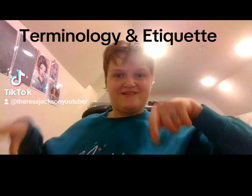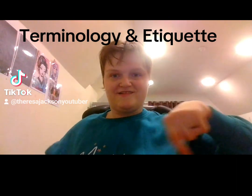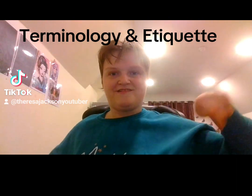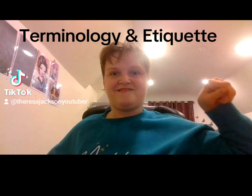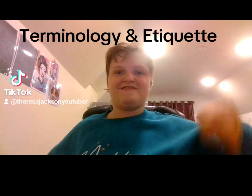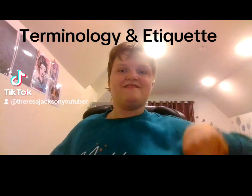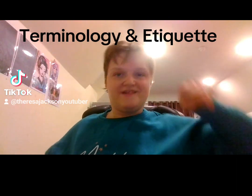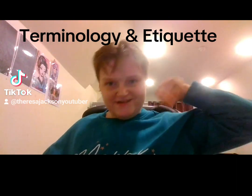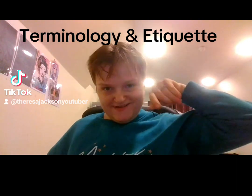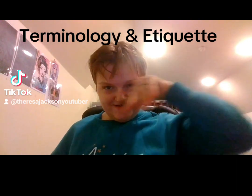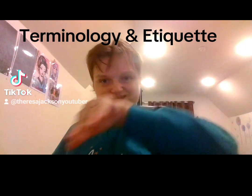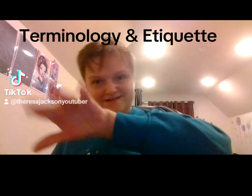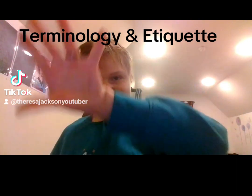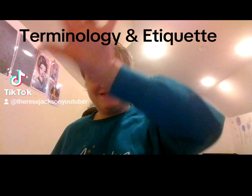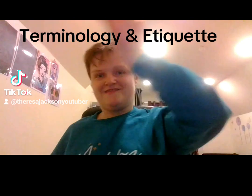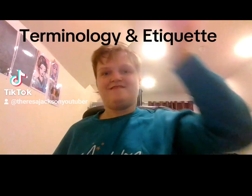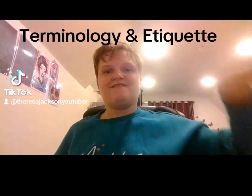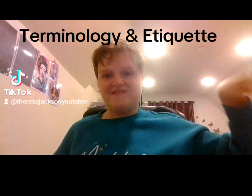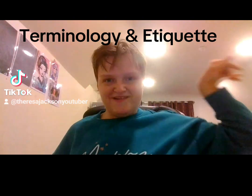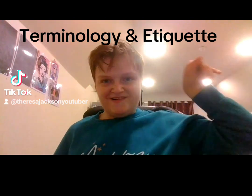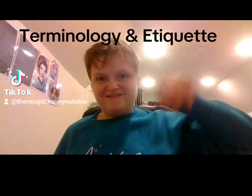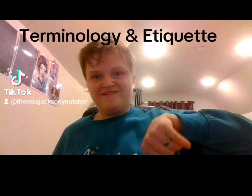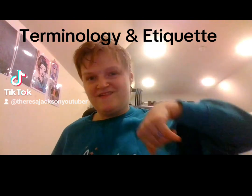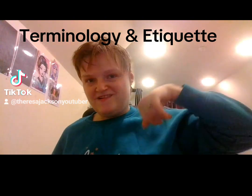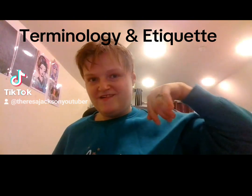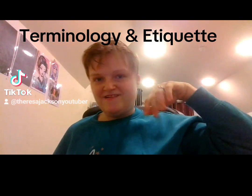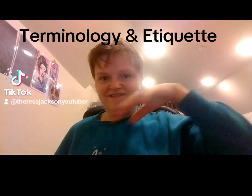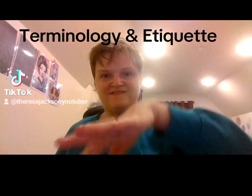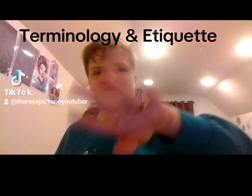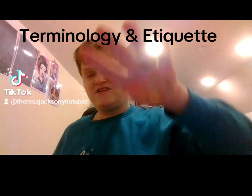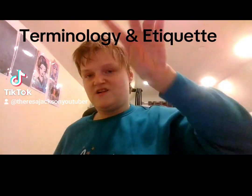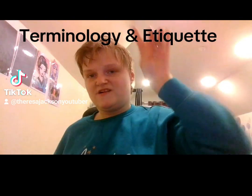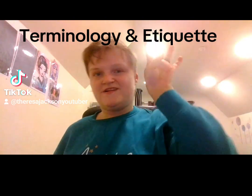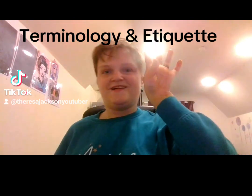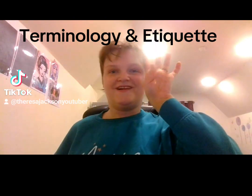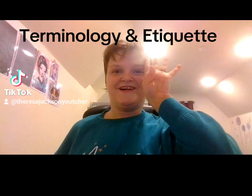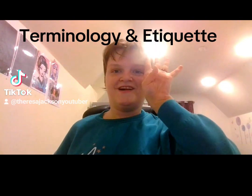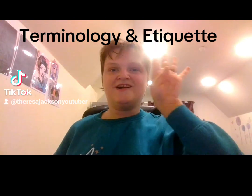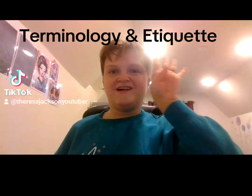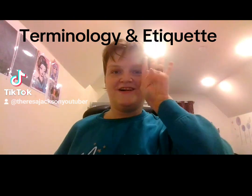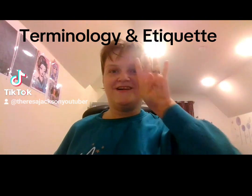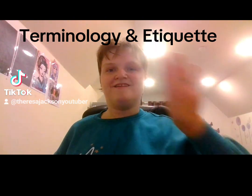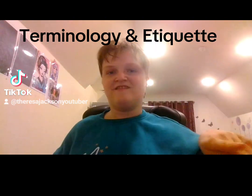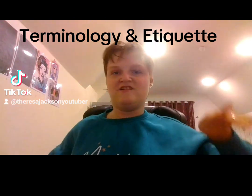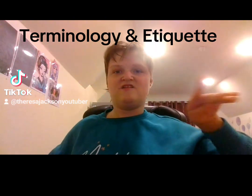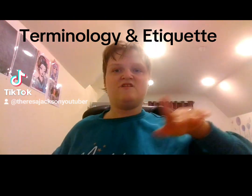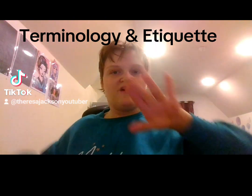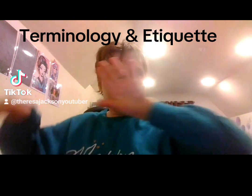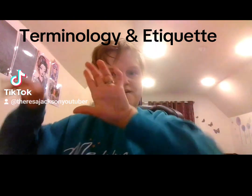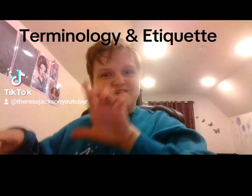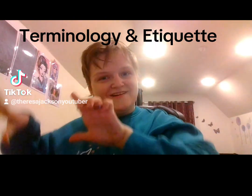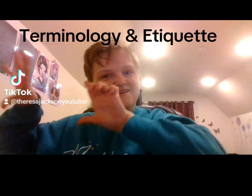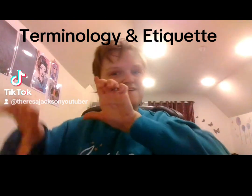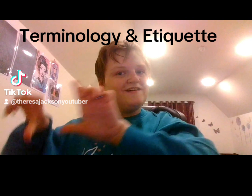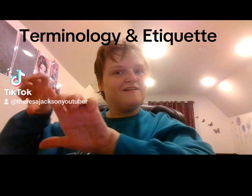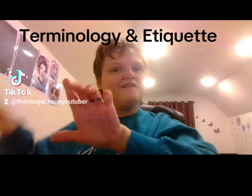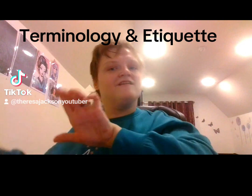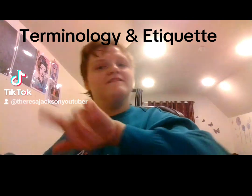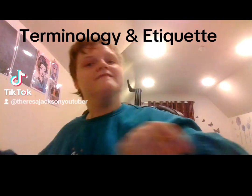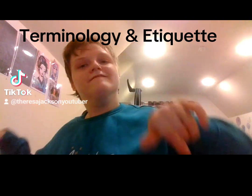delve into the important topic of understanding and using appropriate language when discussing disability.